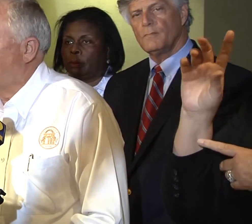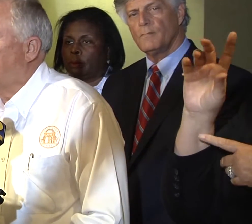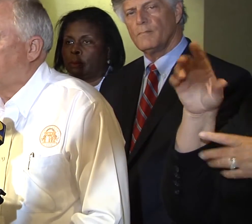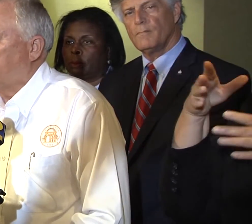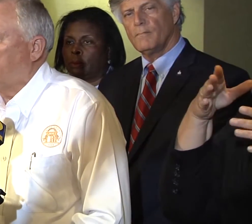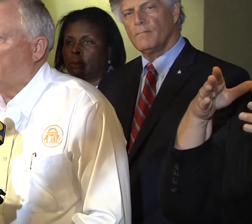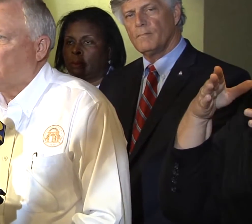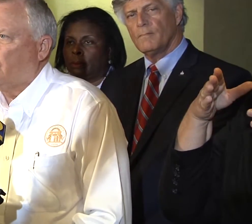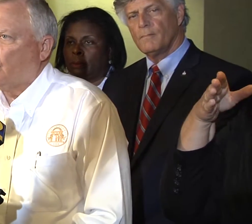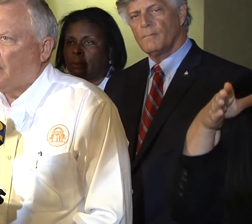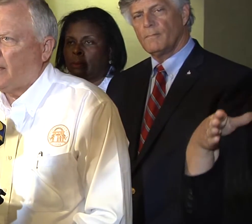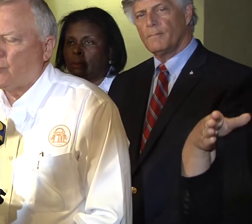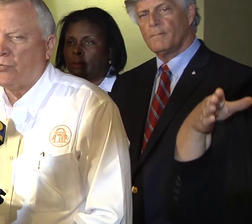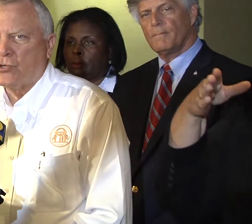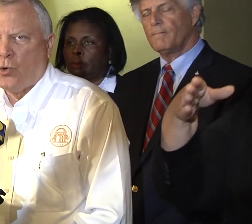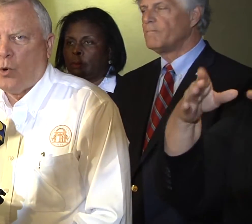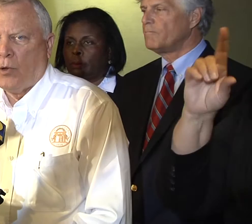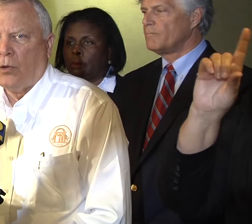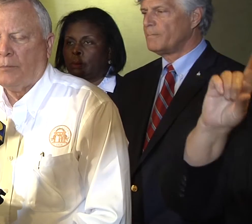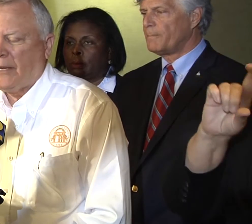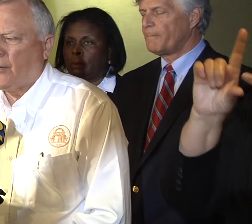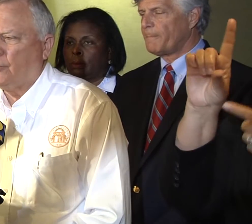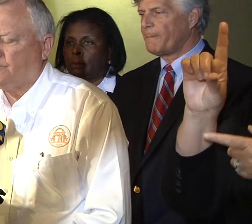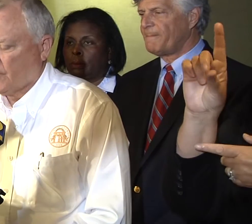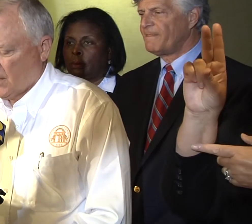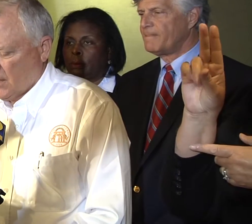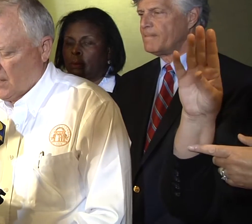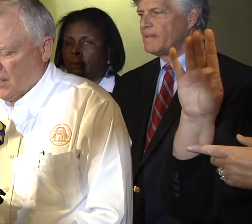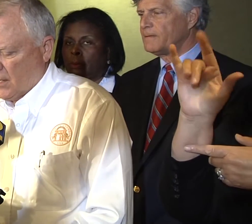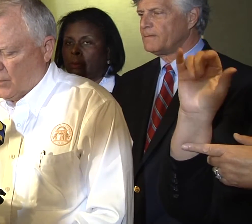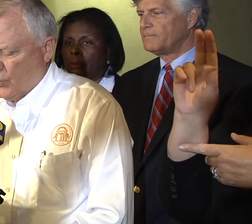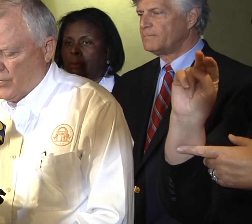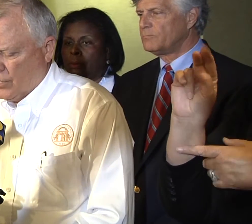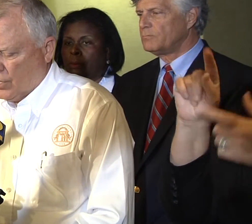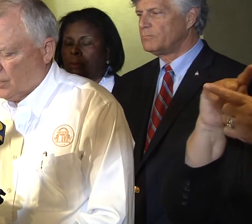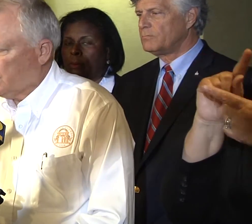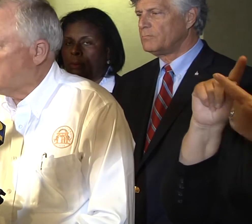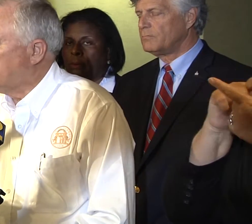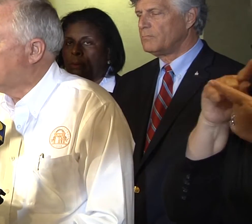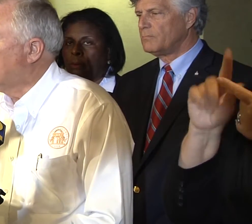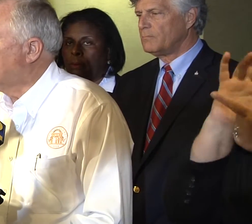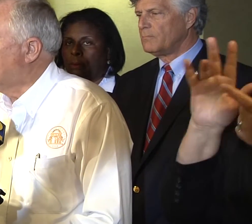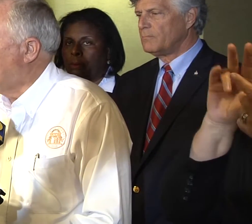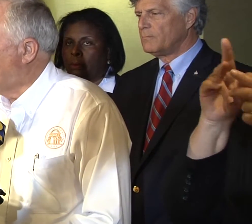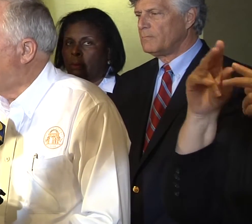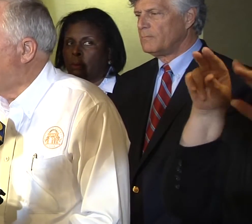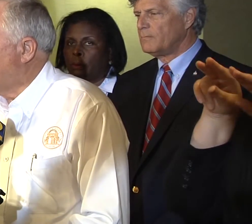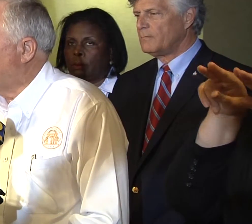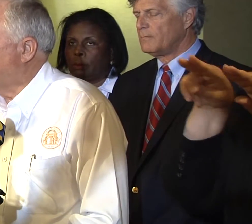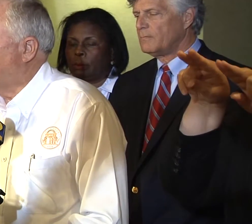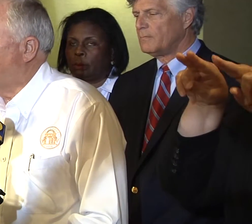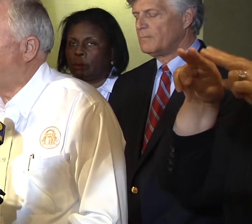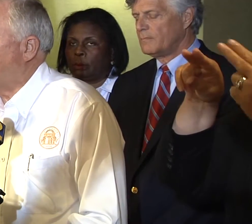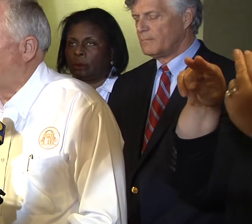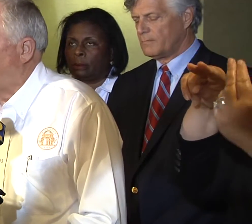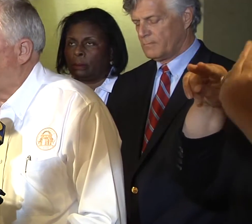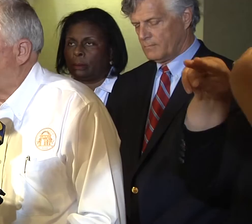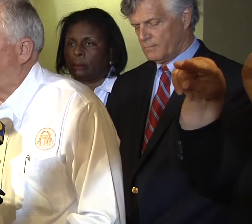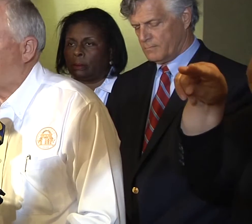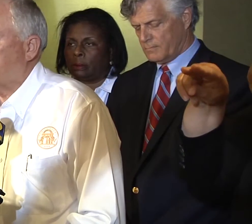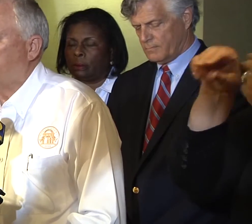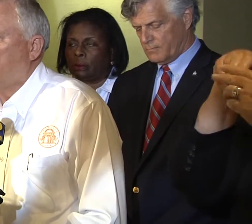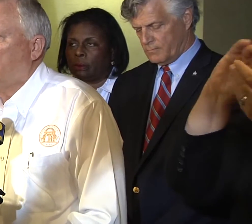area and then revert back to its normal pattern. We are very